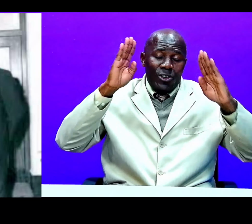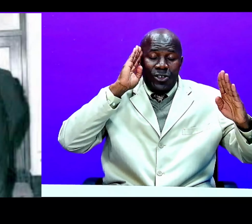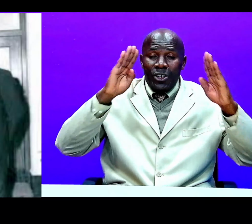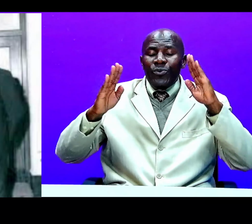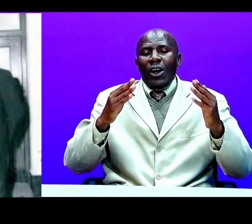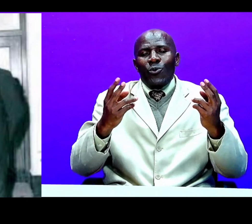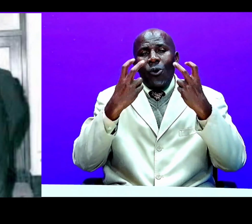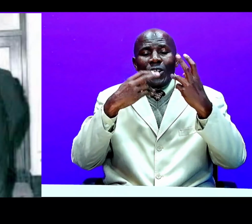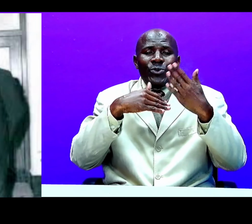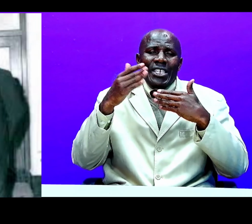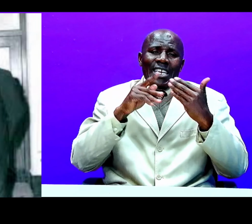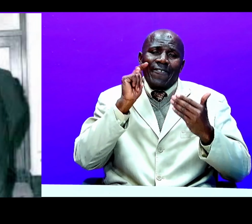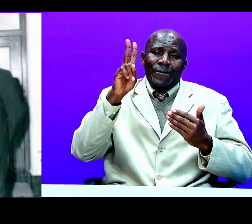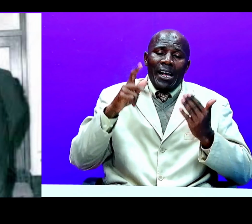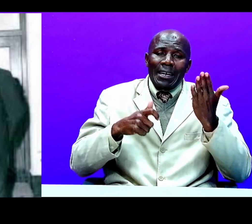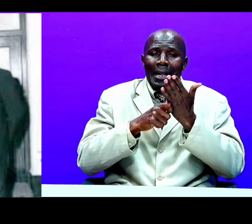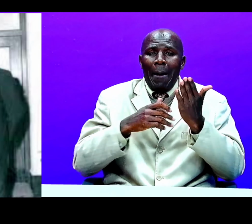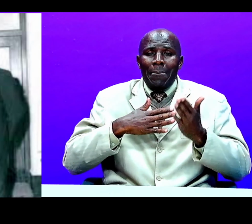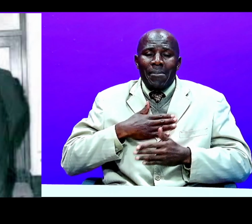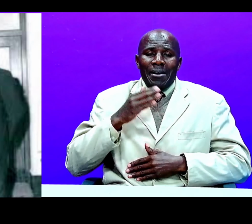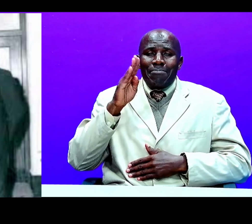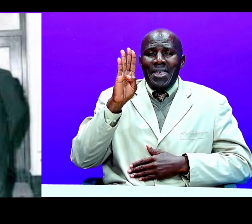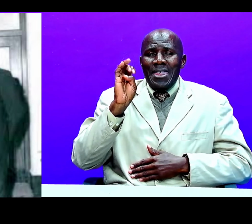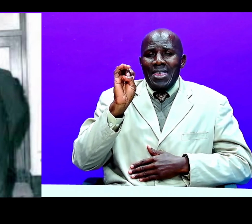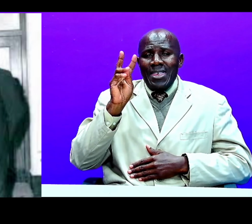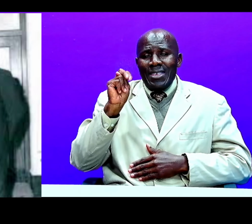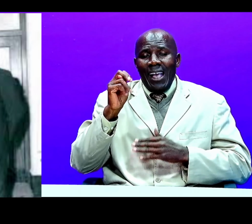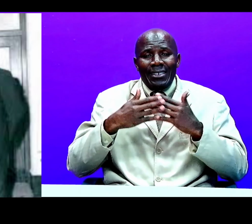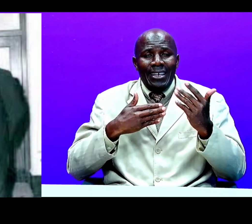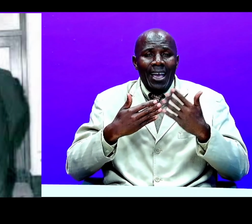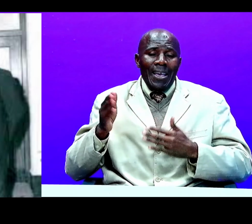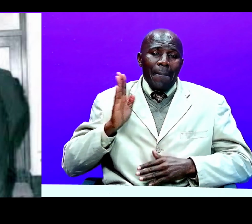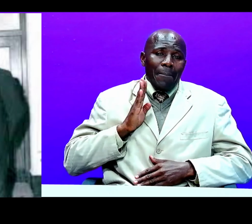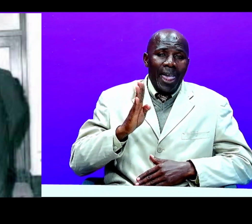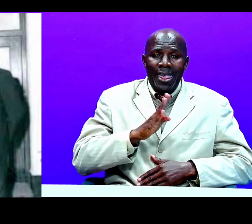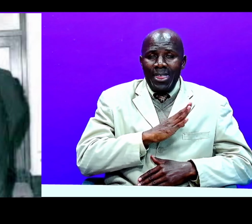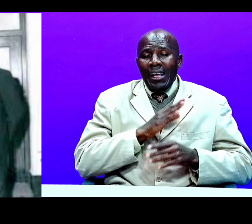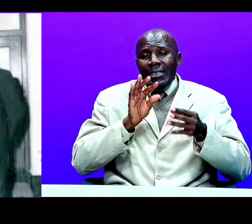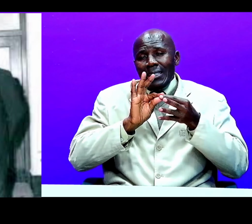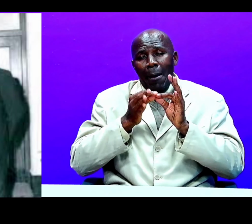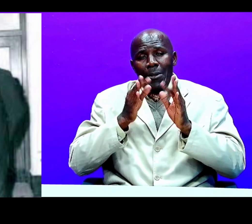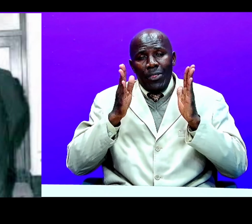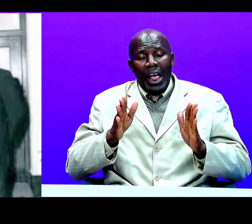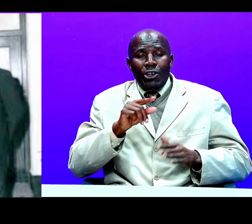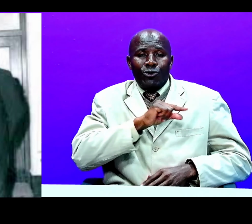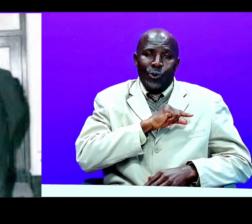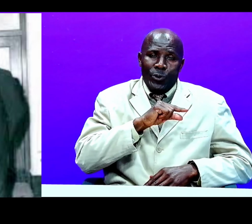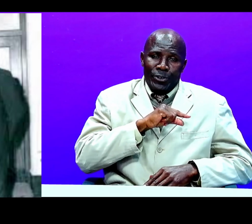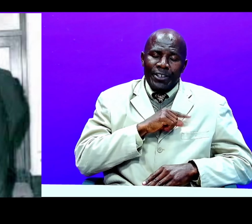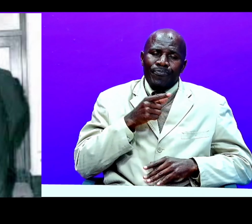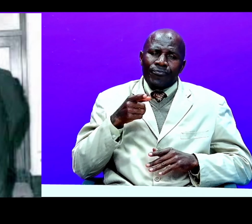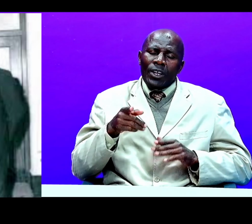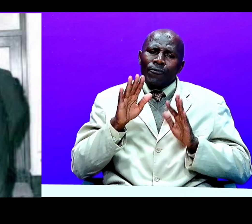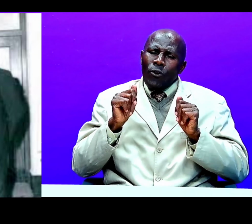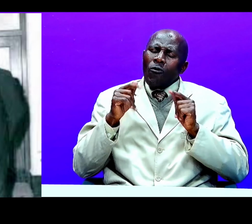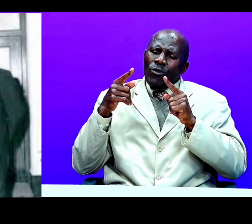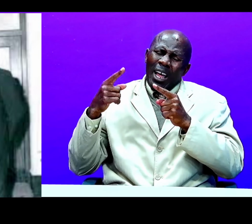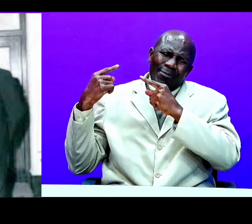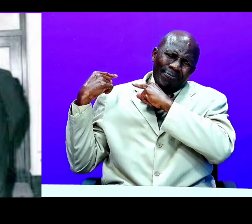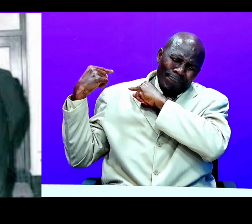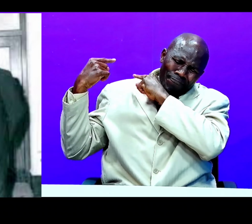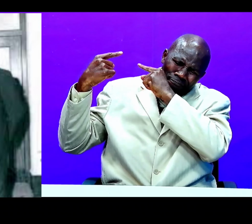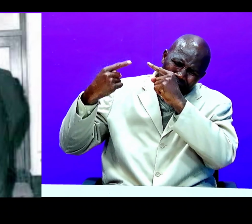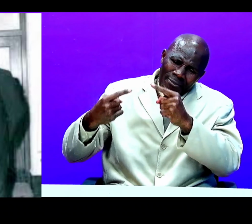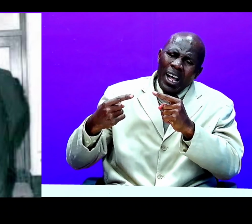Hello, viewers, and welcome to Science TV. You are with me, Ben Werangai, and that is my sign name. Today, I'm going to tell